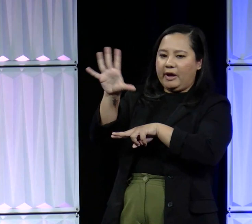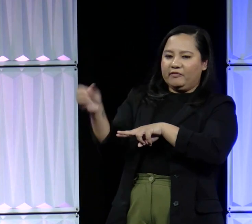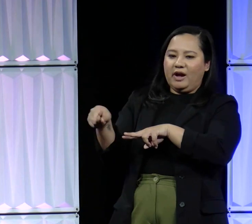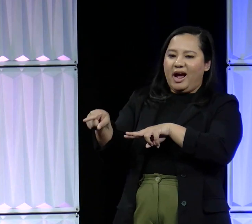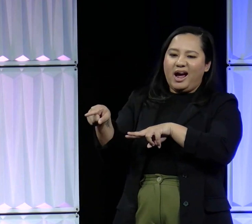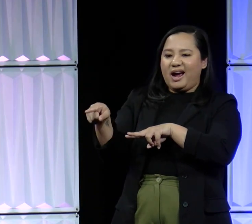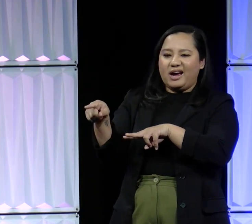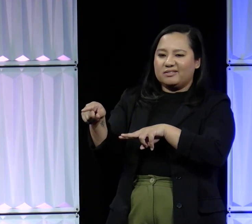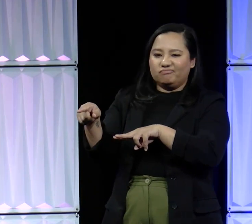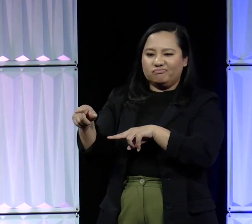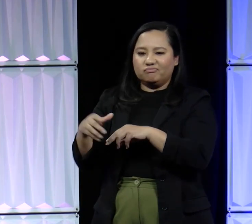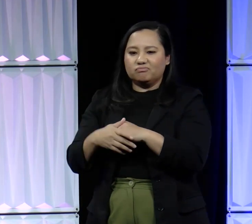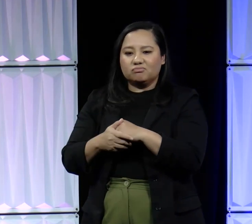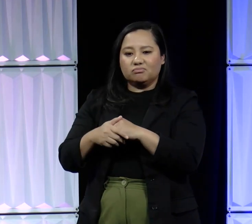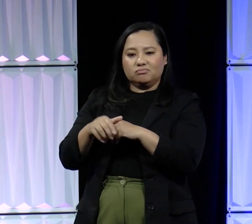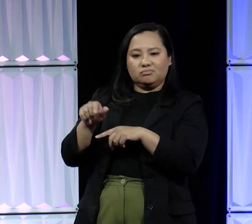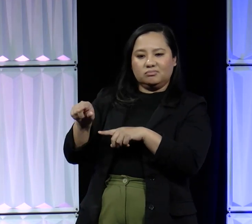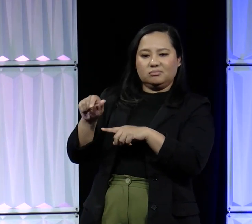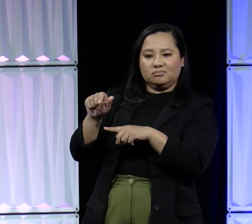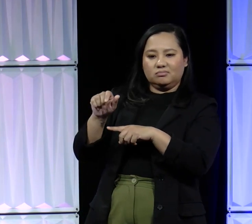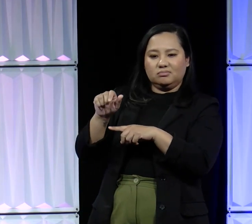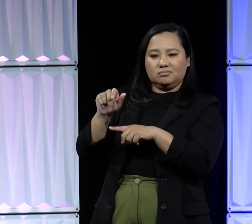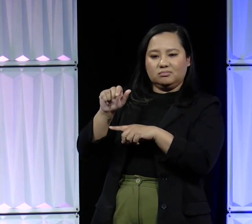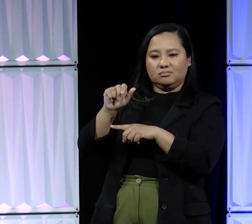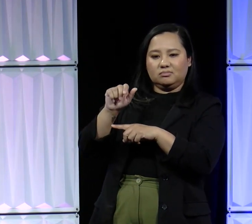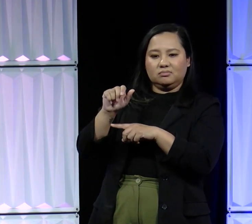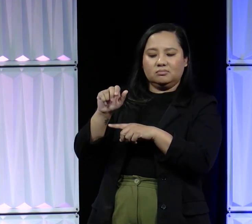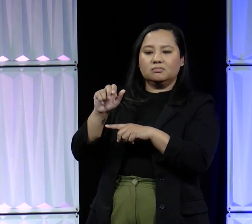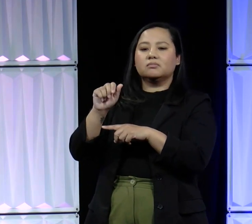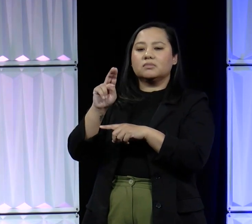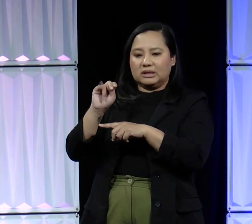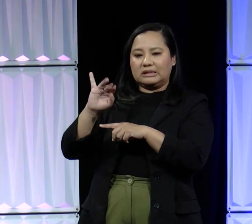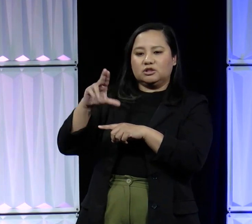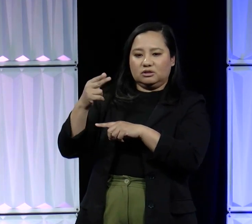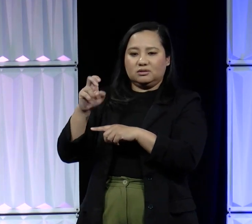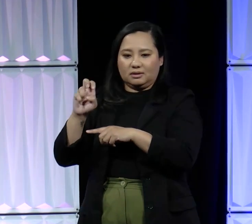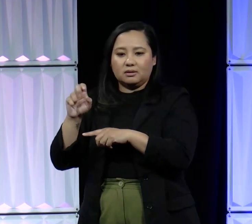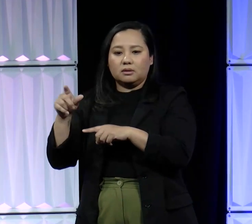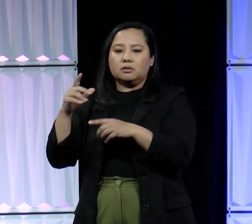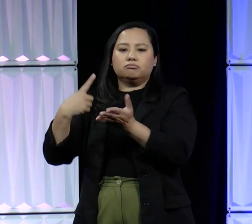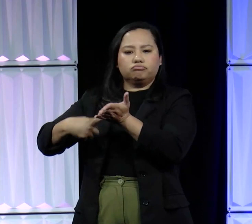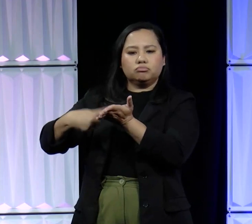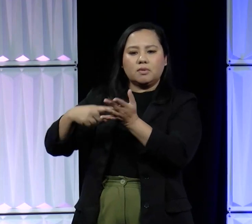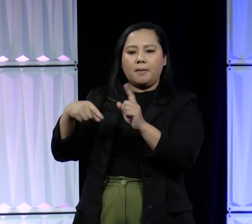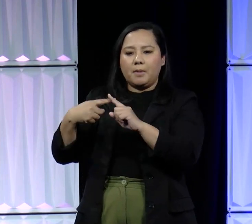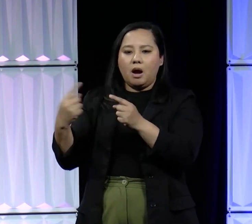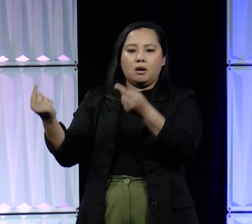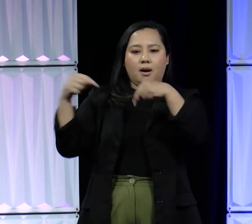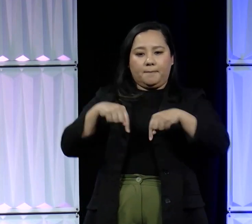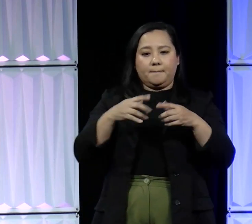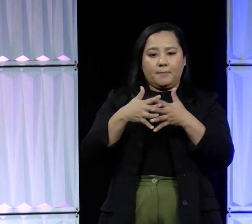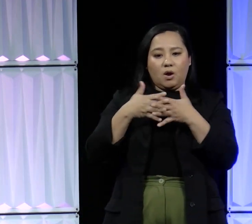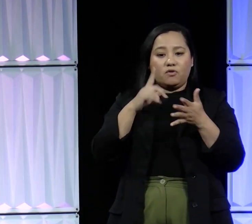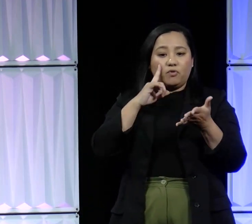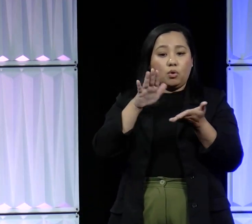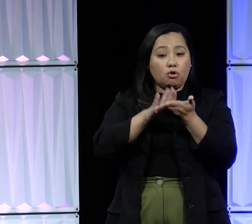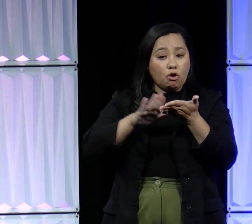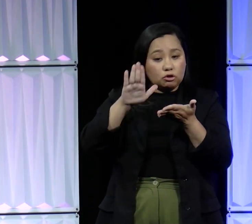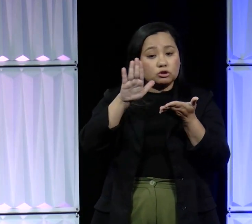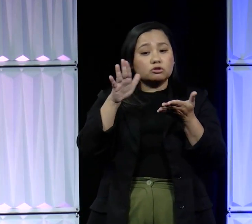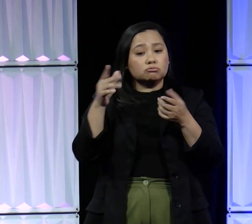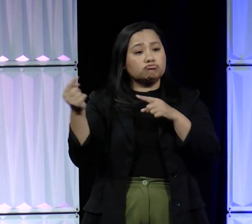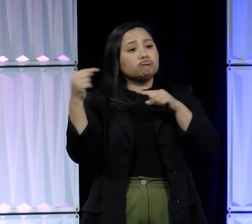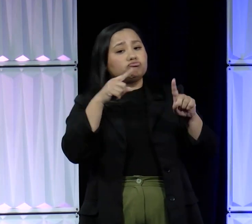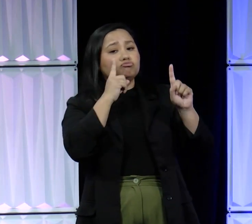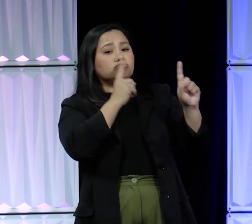Adichie also talks about coming to college in the US and finding herself on the receiving end of a single story.